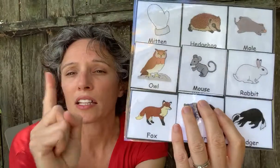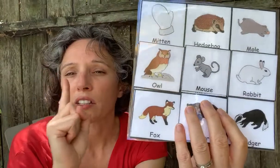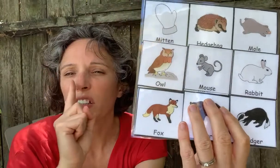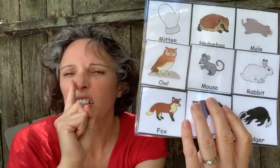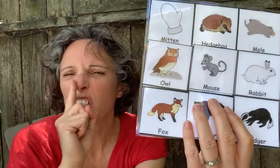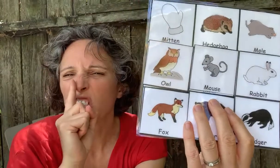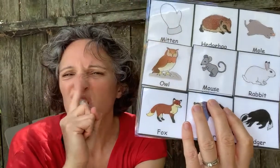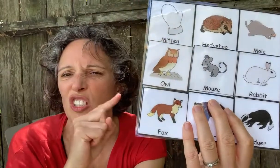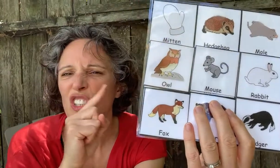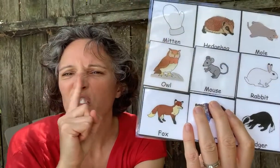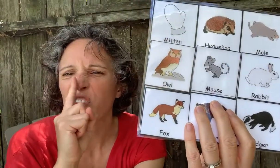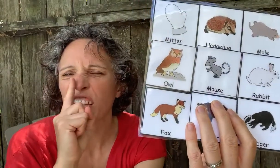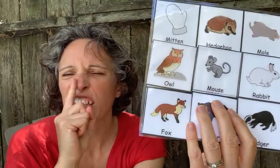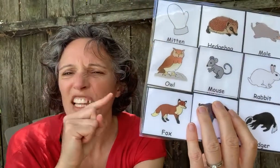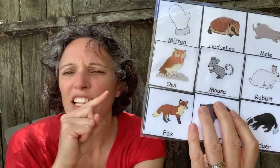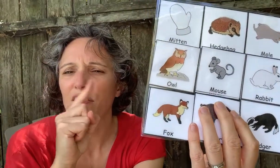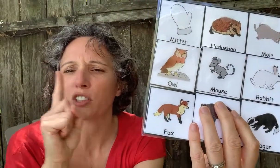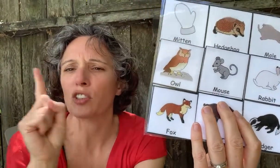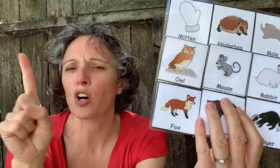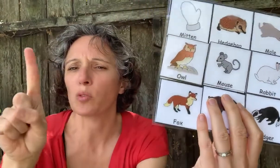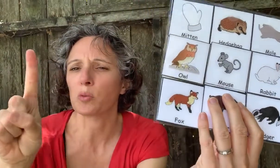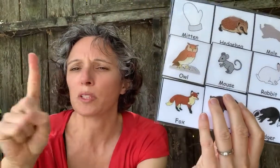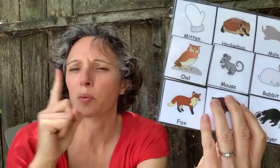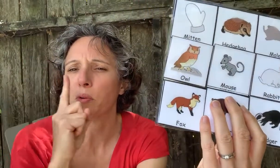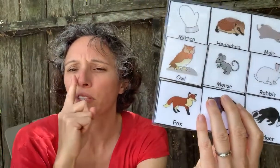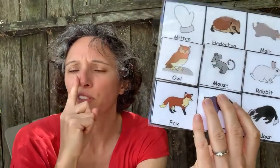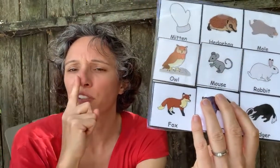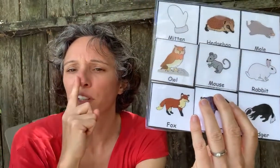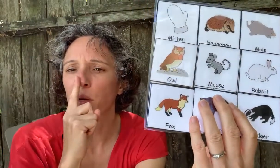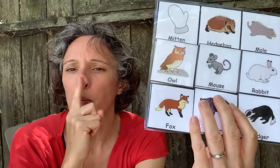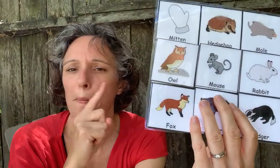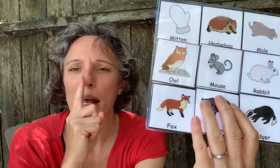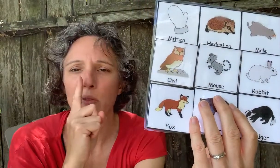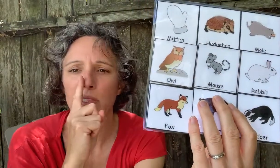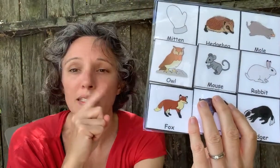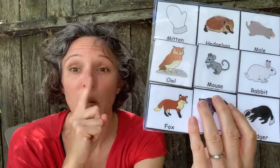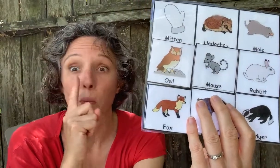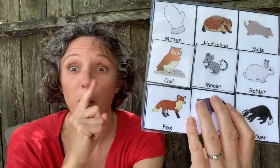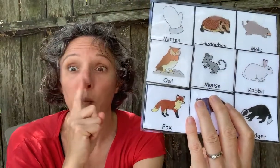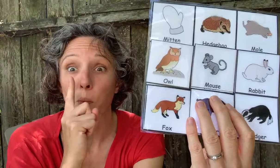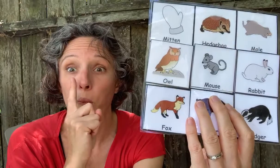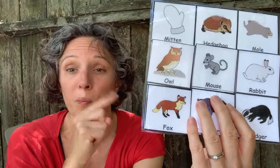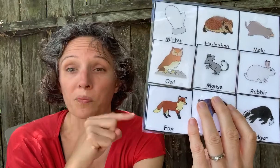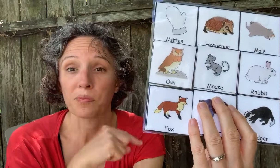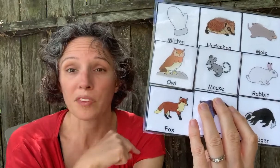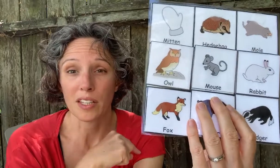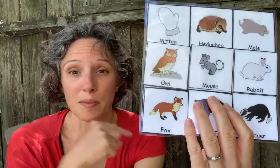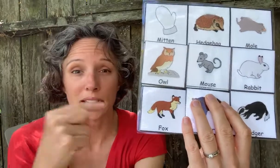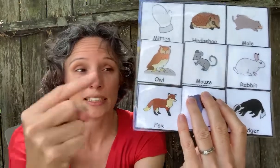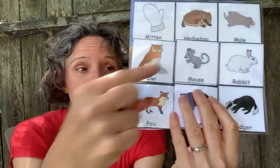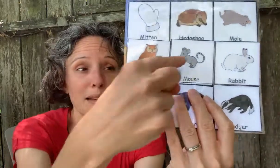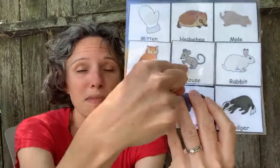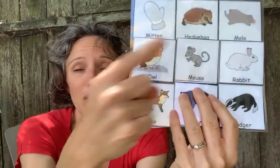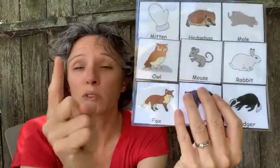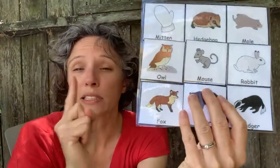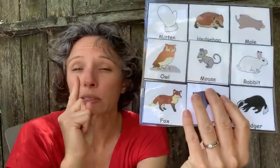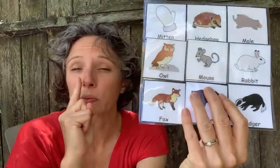You're gonna just flick the end of your nose with your pointer finger. Mouse. Can you make the sign mouse?